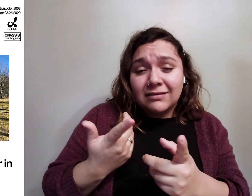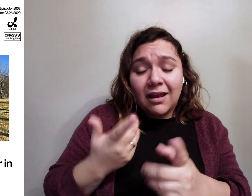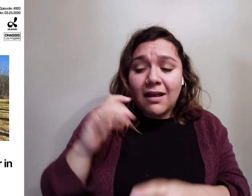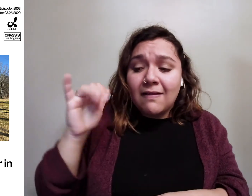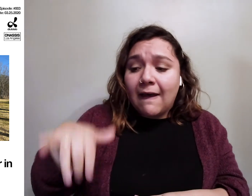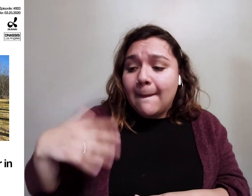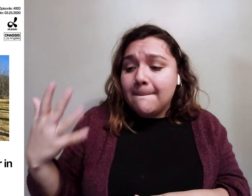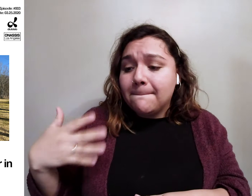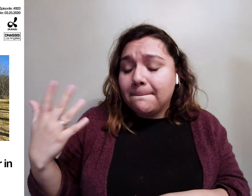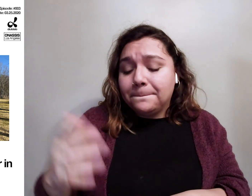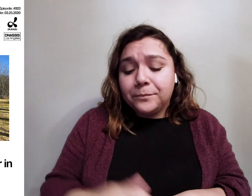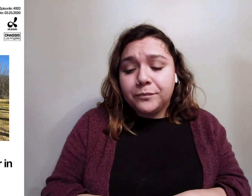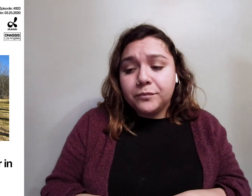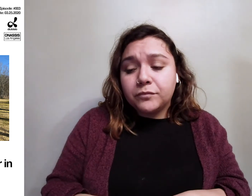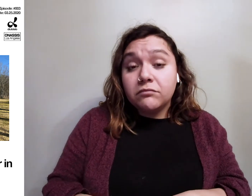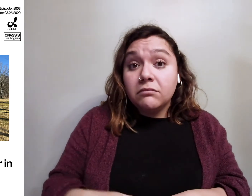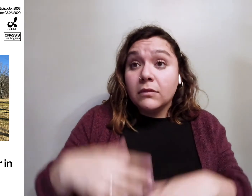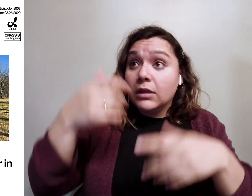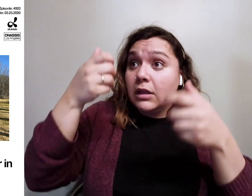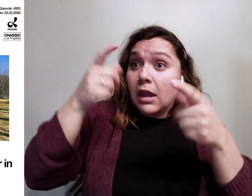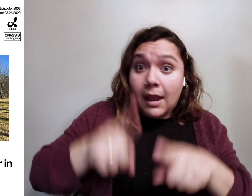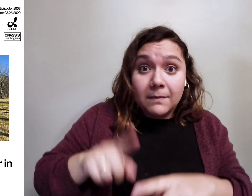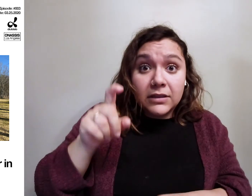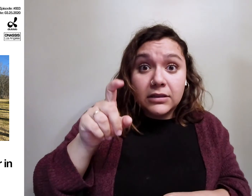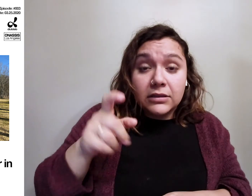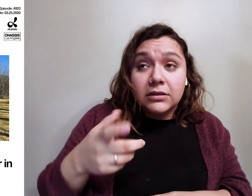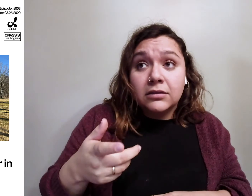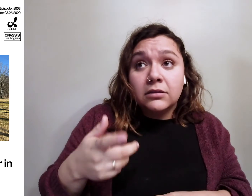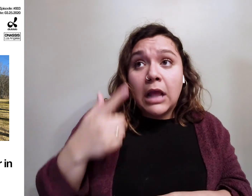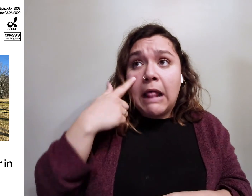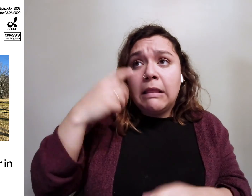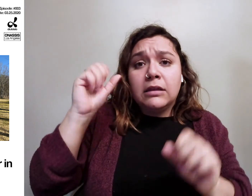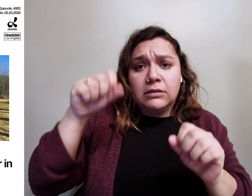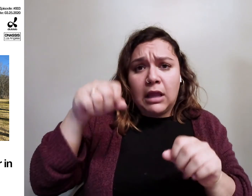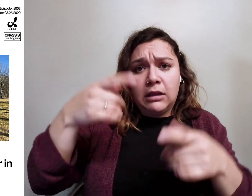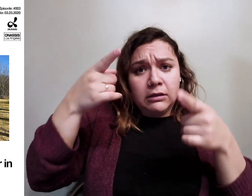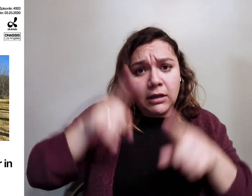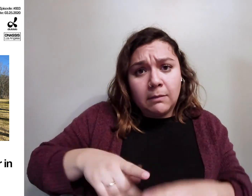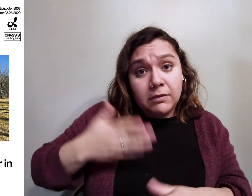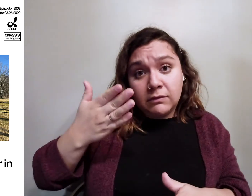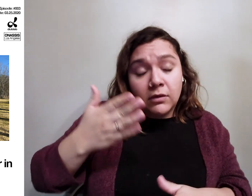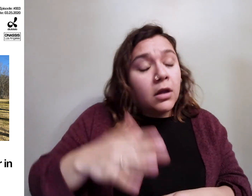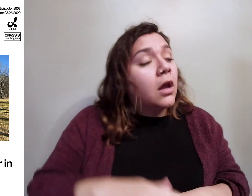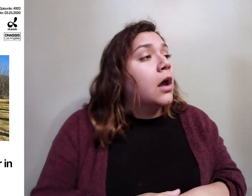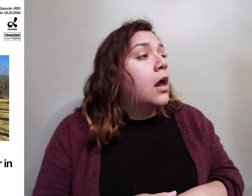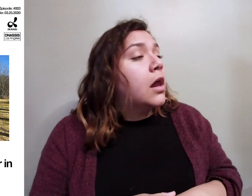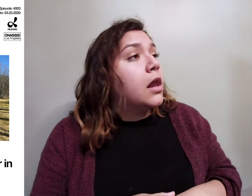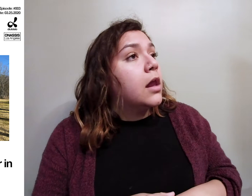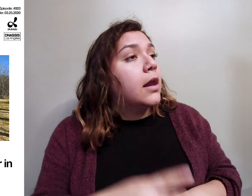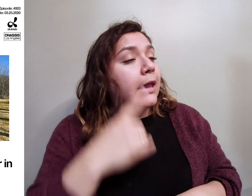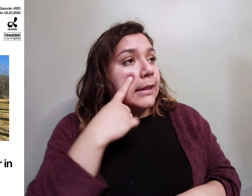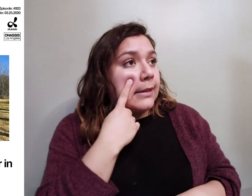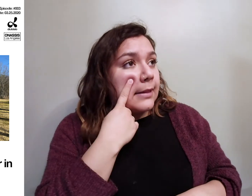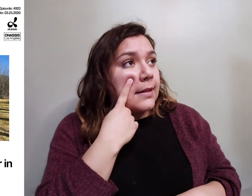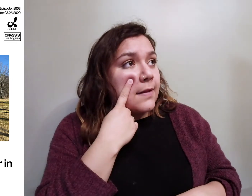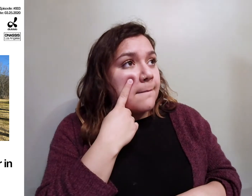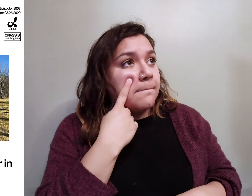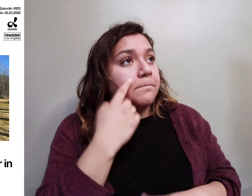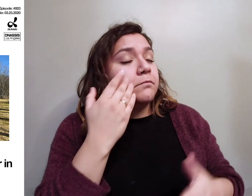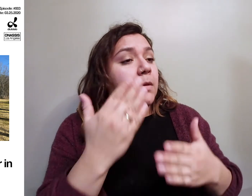this period has done is highlighten the fragility of our